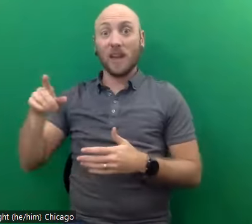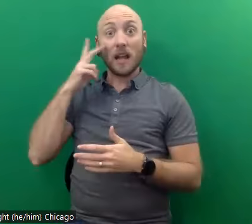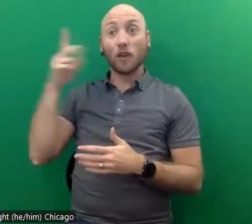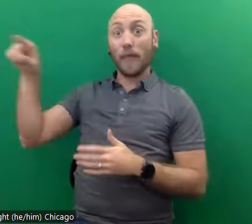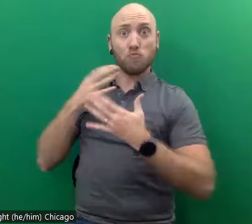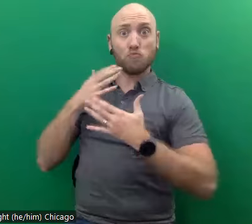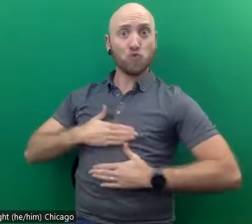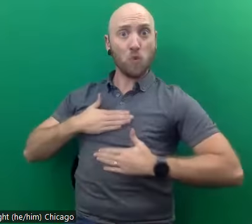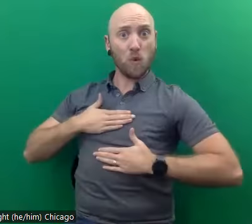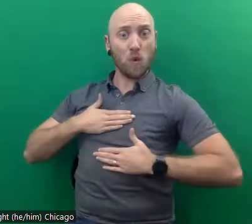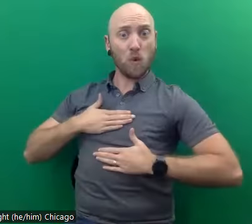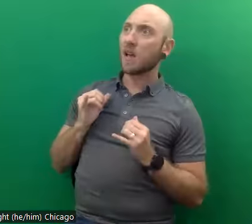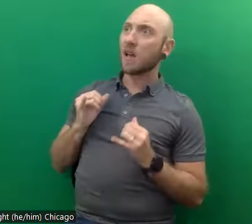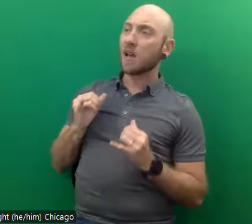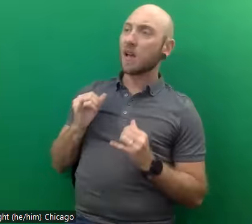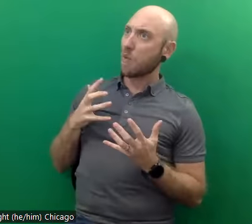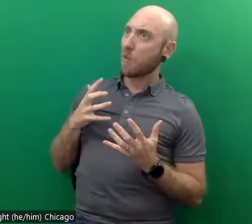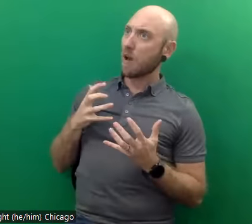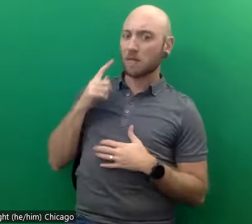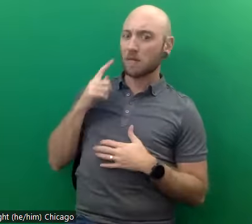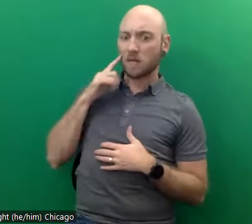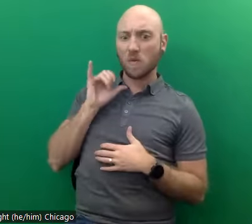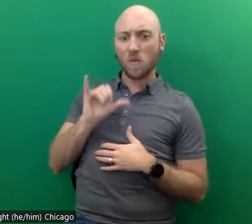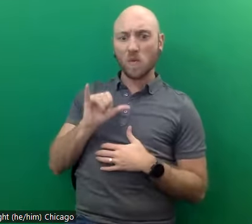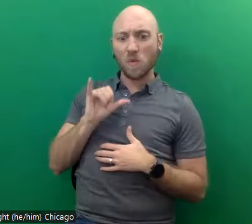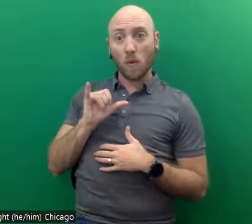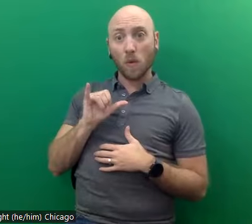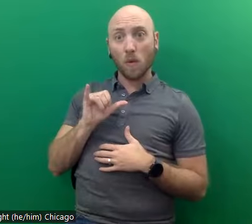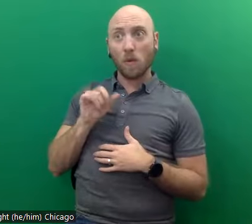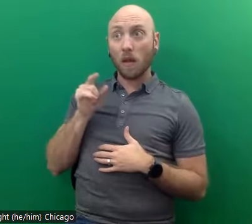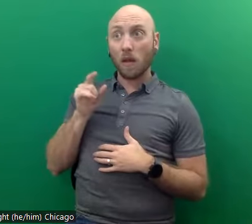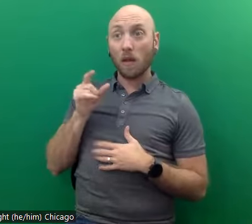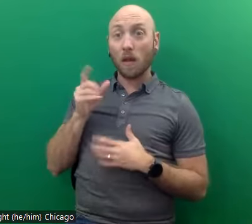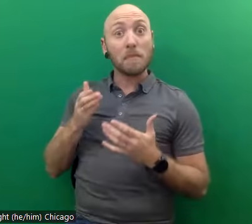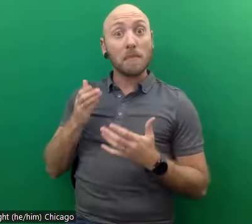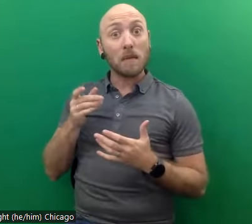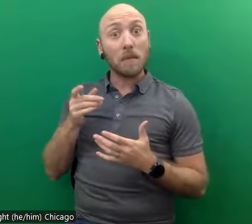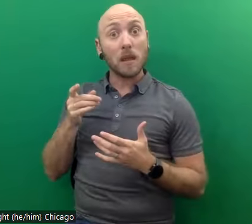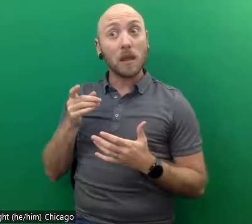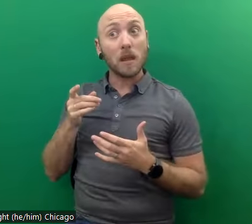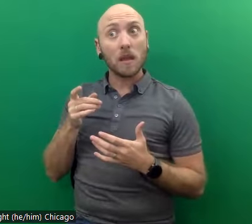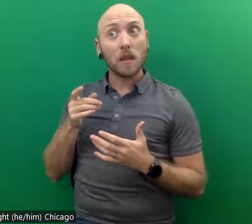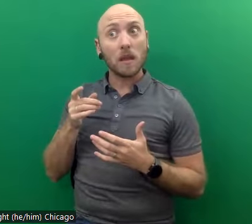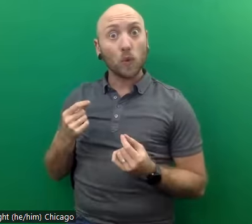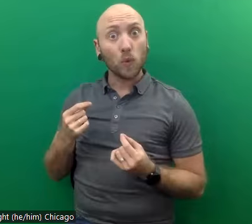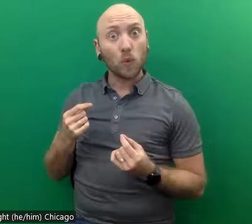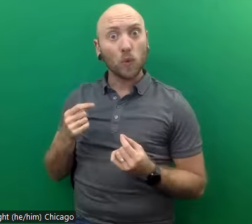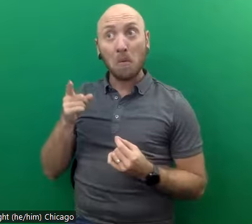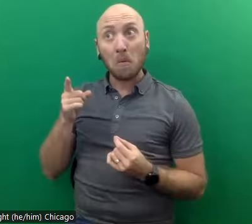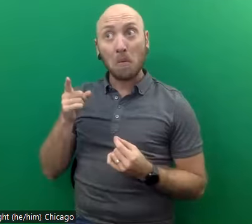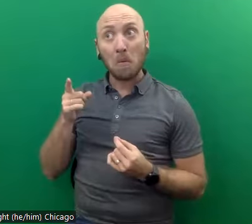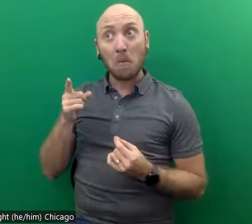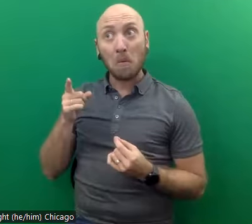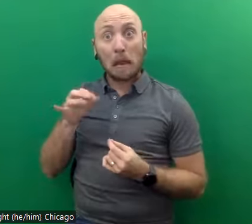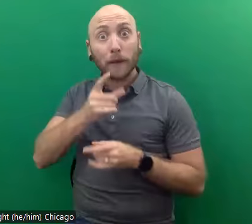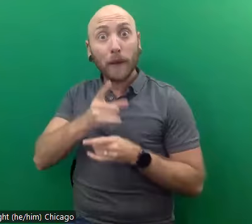spinning, and I thought to myself, well, whatever they're drinking, maybe that's what I need. So I took a